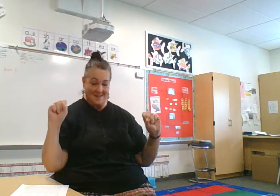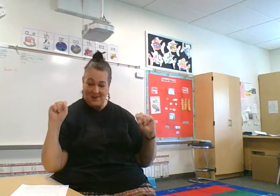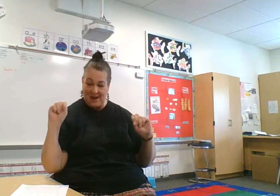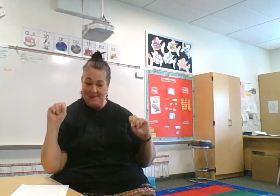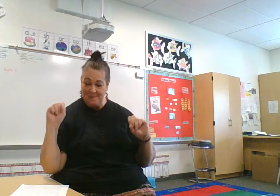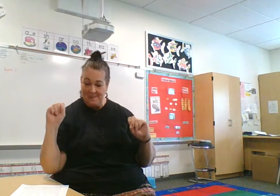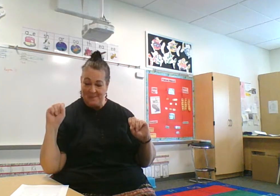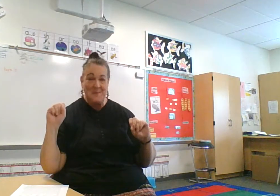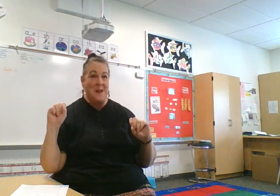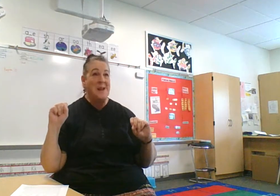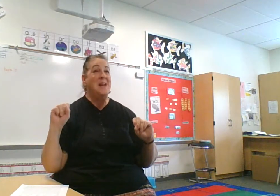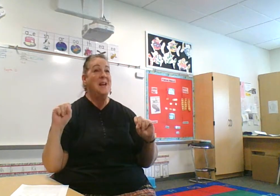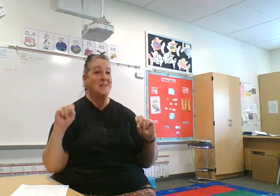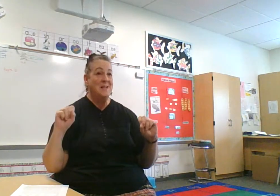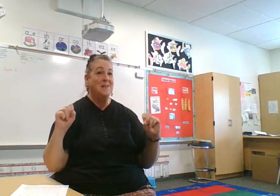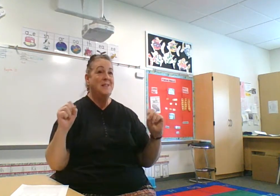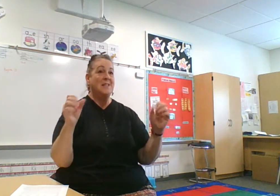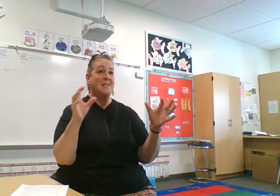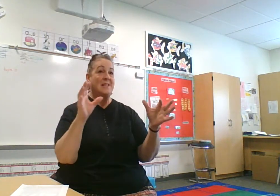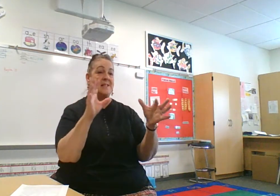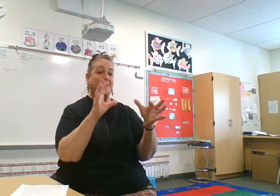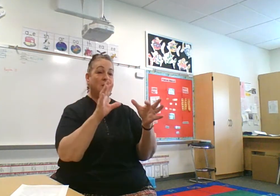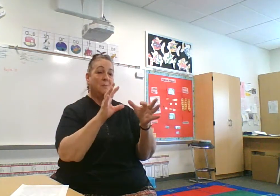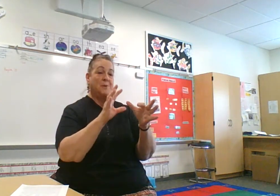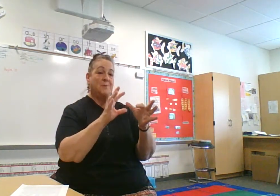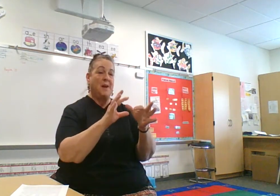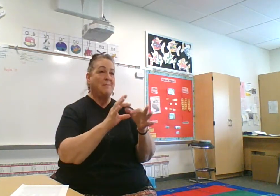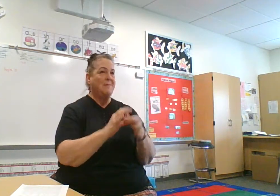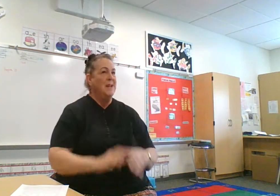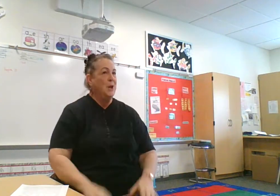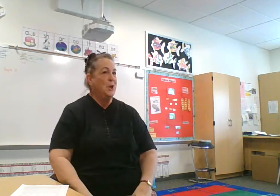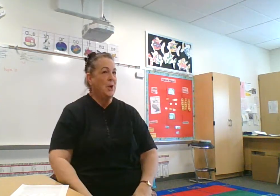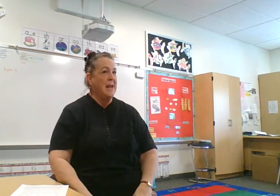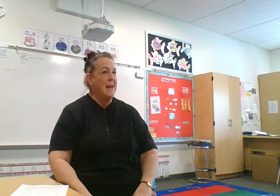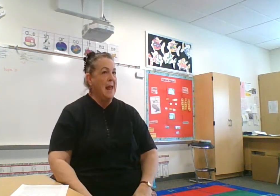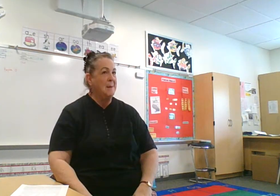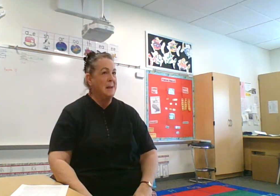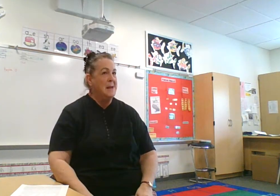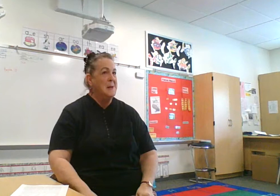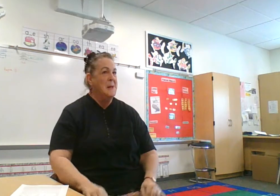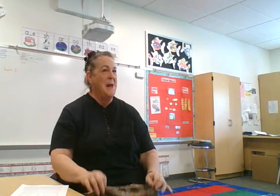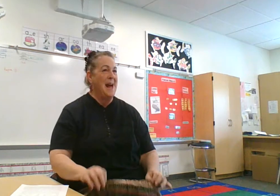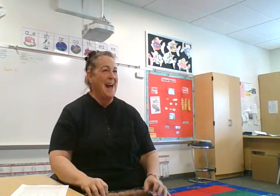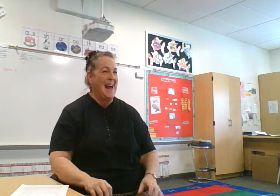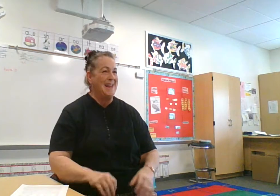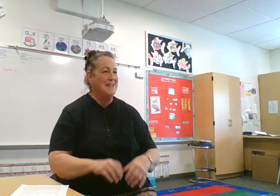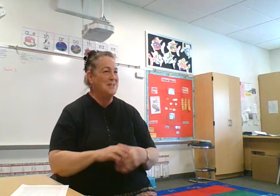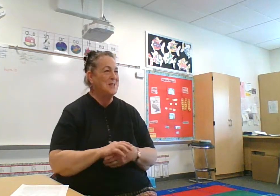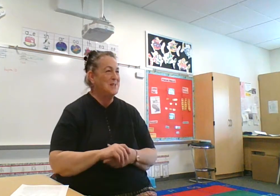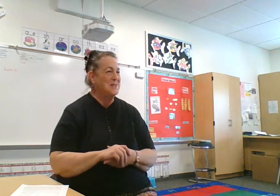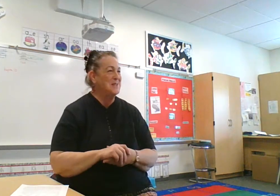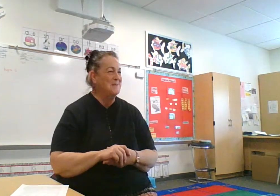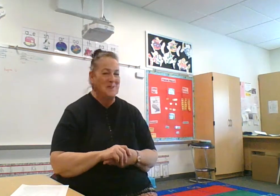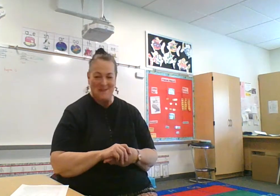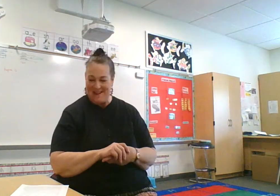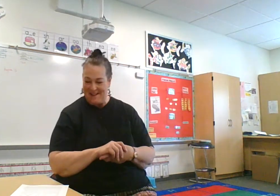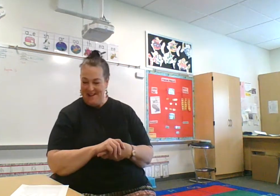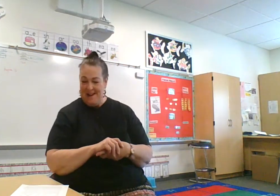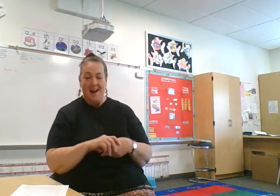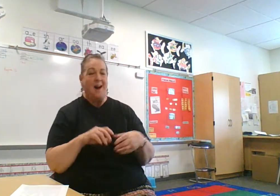Okay? Sentence? Yes, this is sentence. You put your you're getting ahead of me. I shouldn't have shown you that